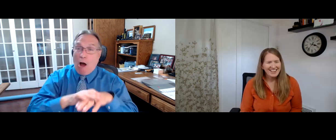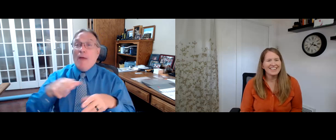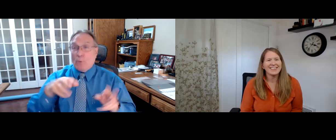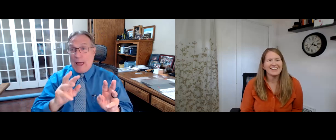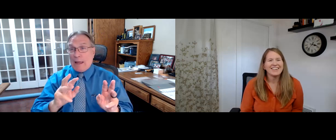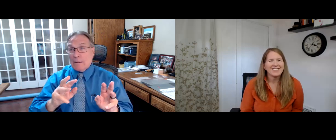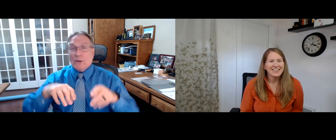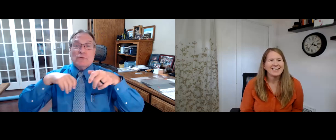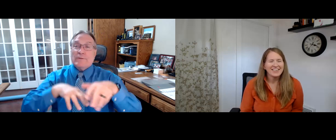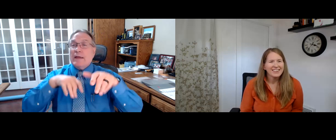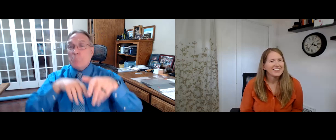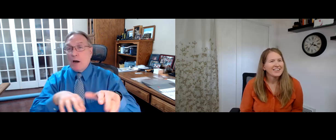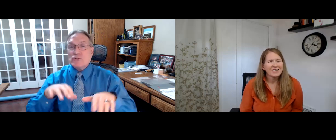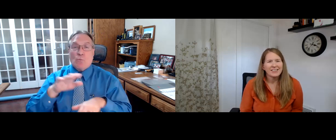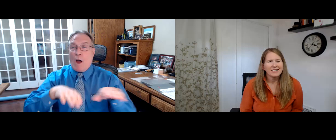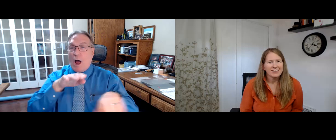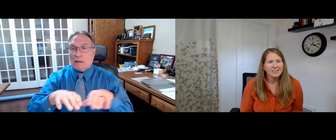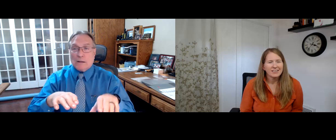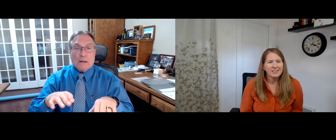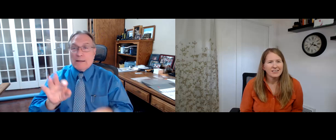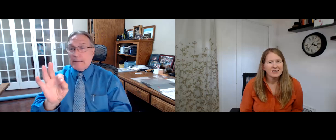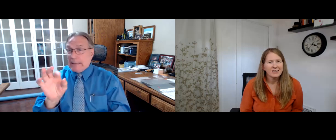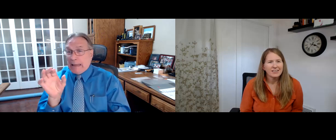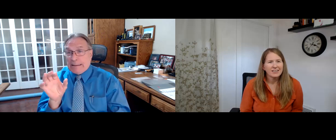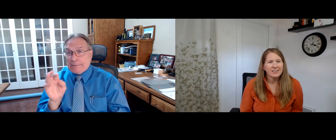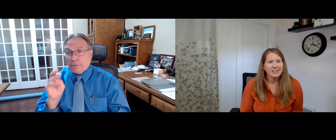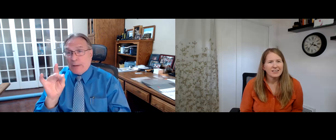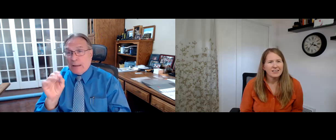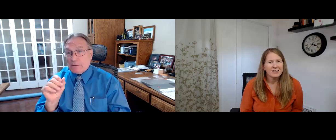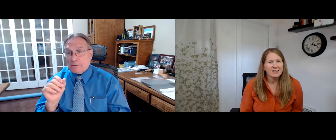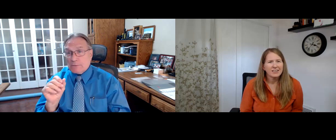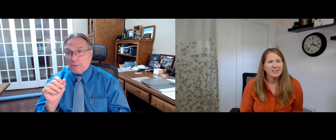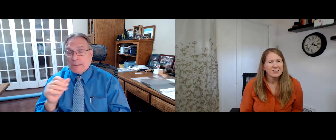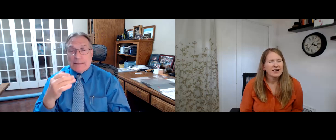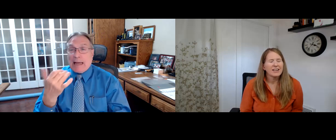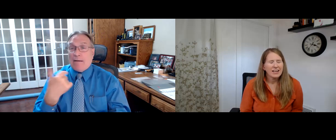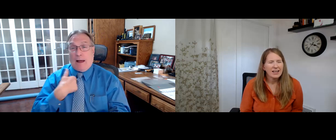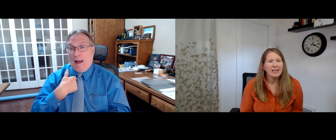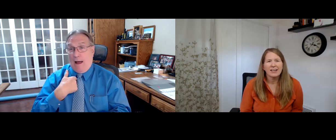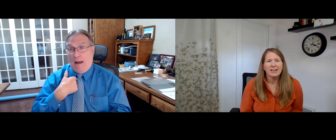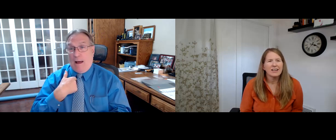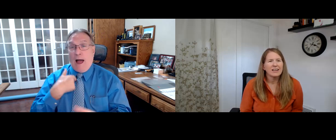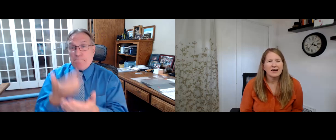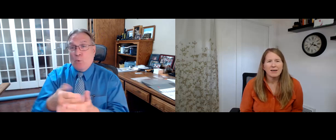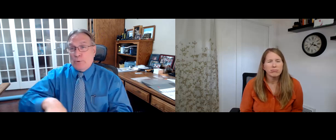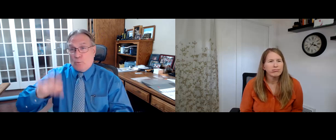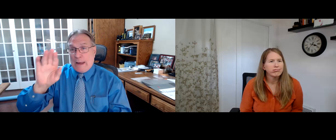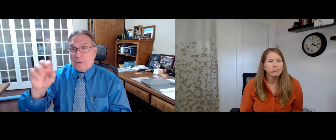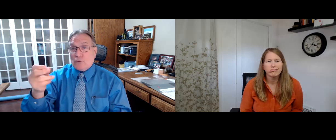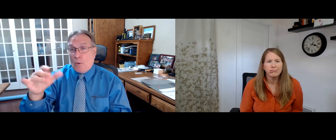on the way. So they'd march and walk 900 miles. Now, I'm born, raised